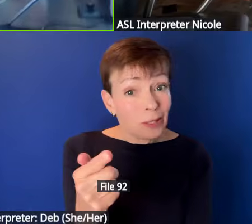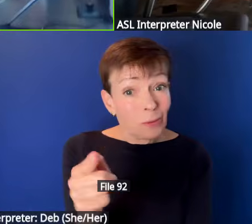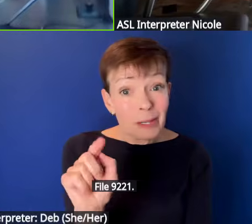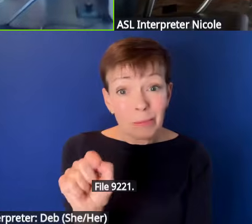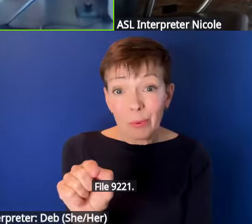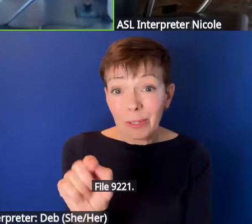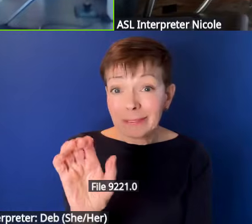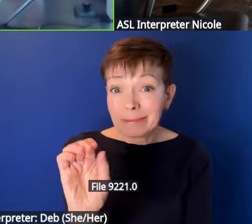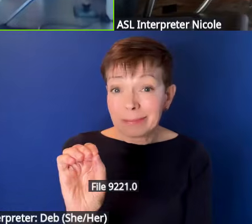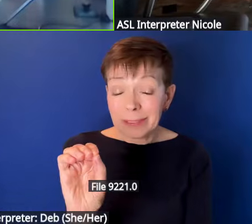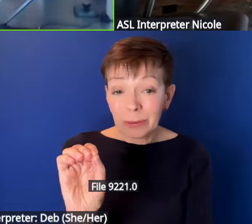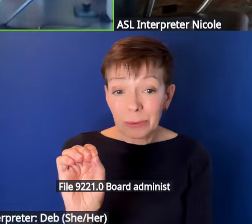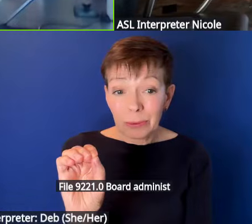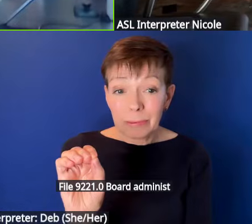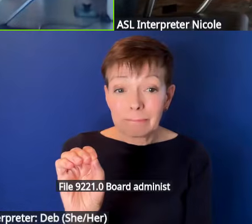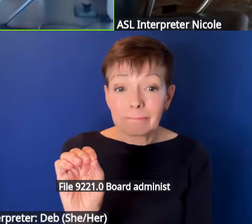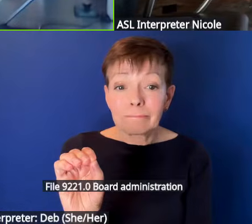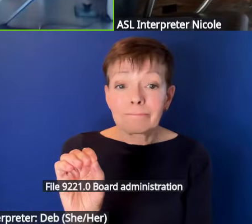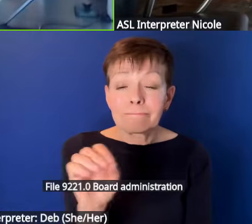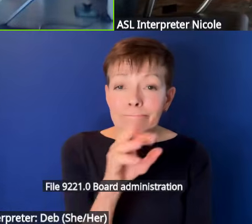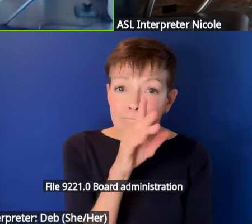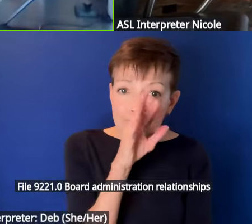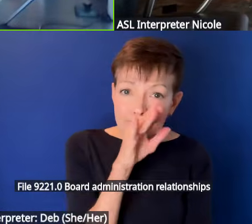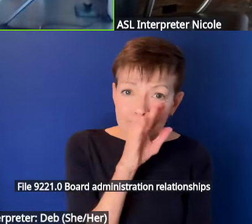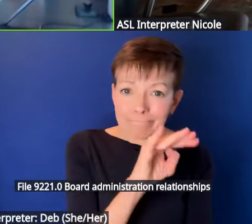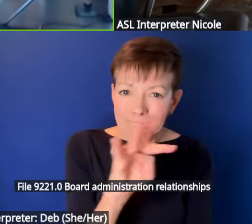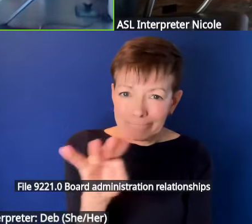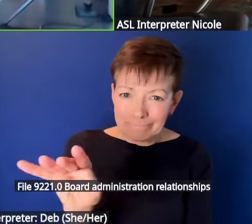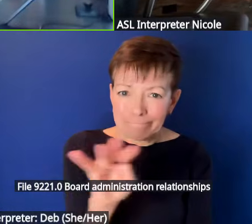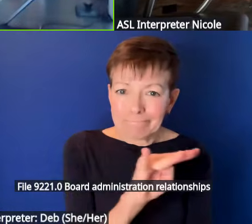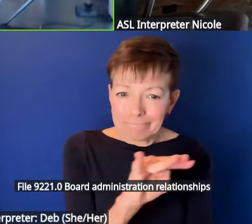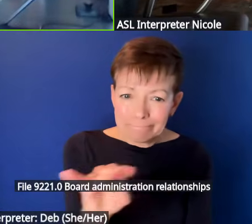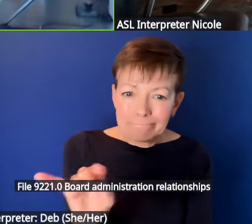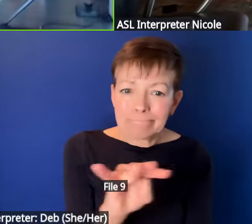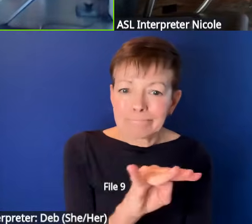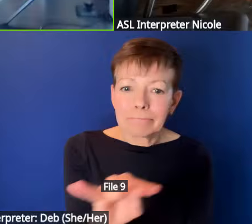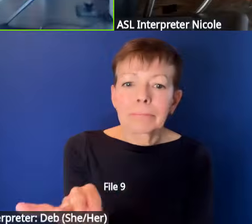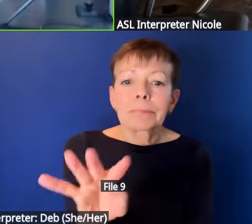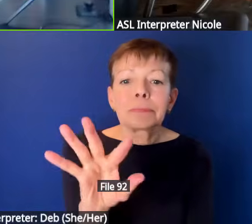9221.0, board administration relationships. Bylaw